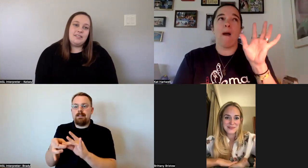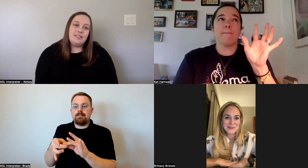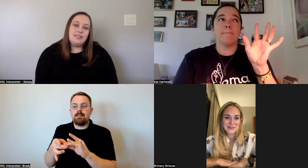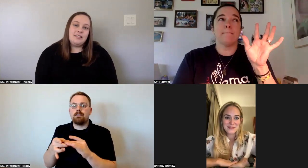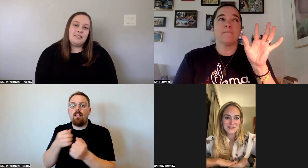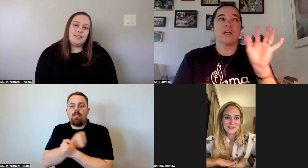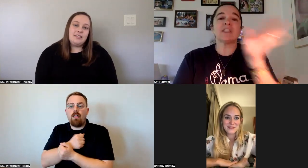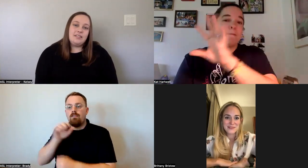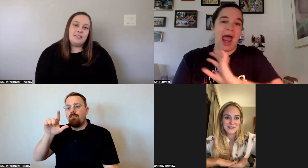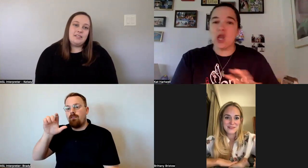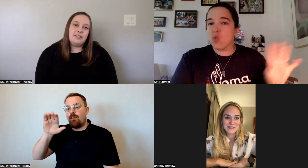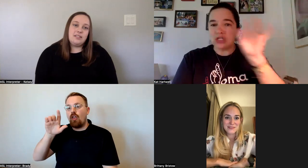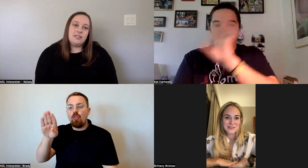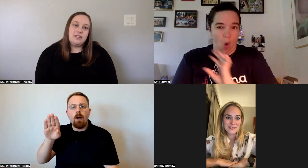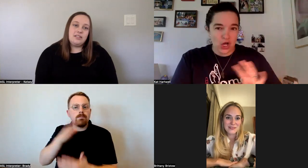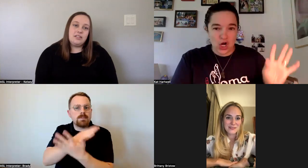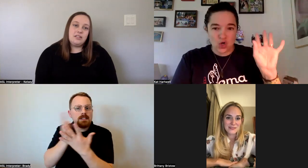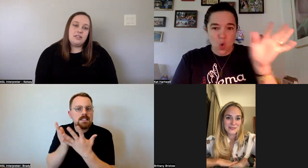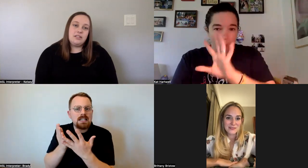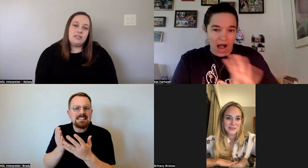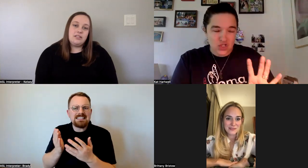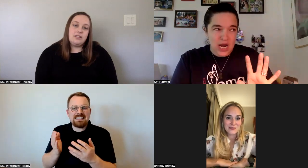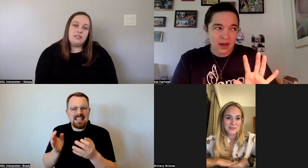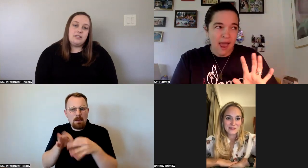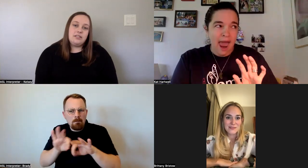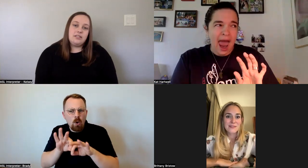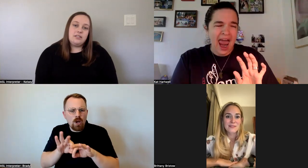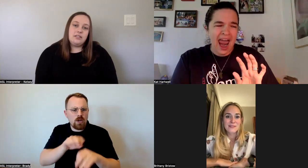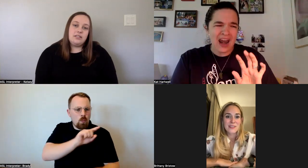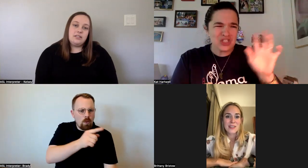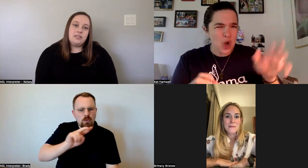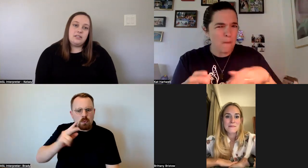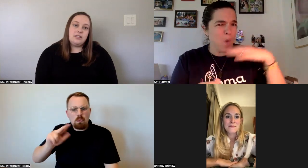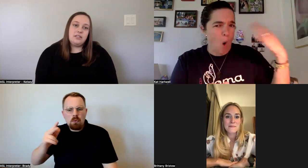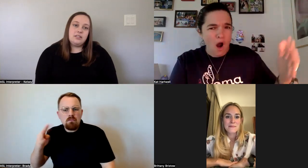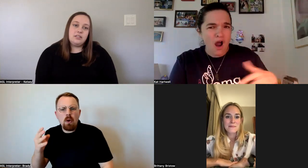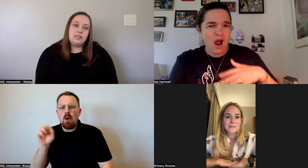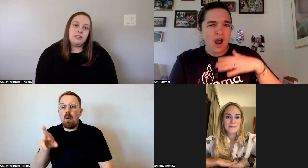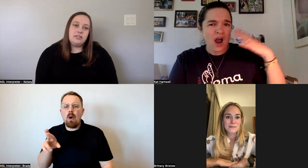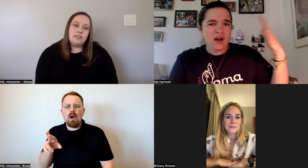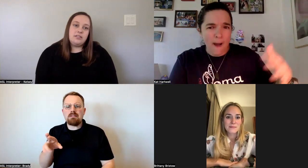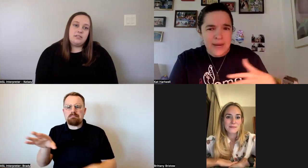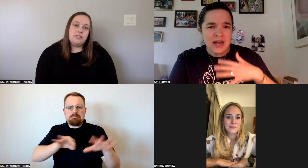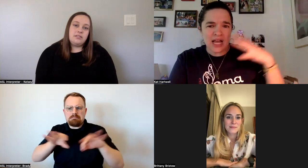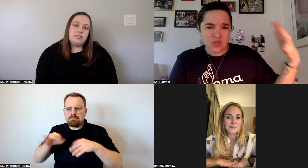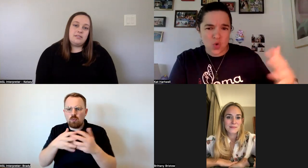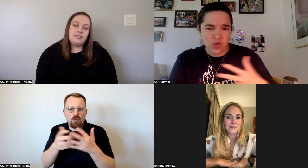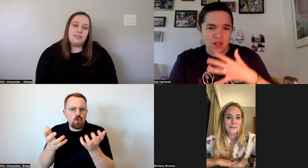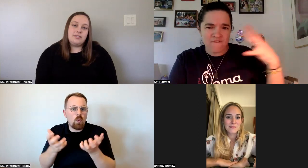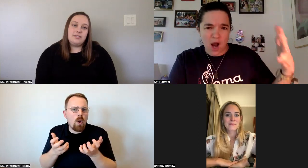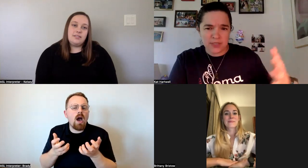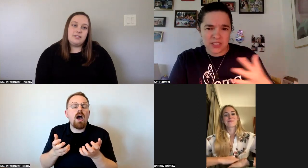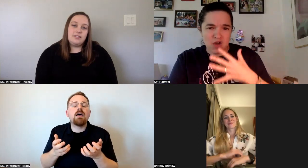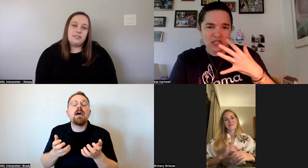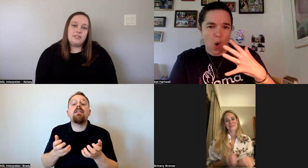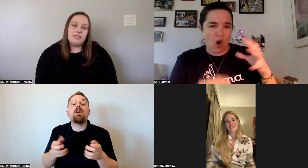that doesn't matter which order you watch it, and the more coming into the